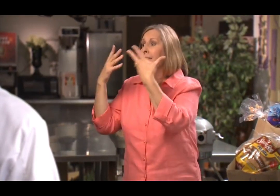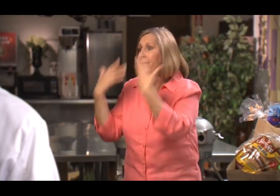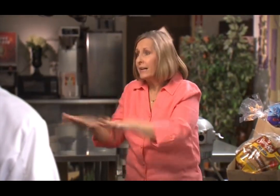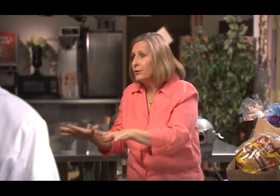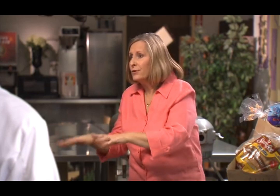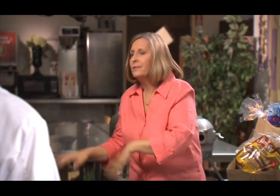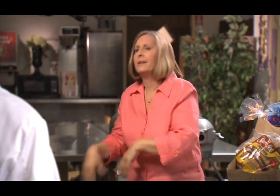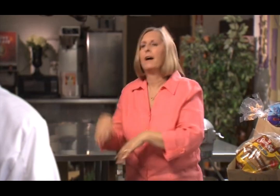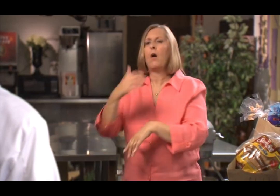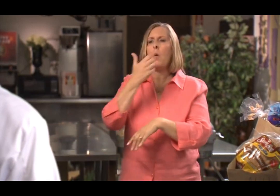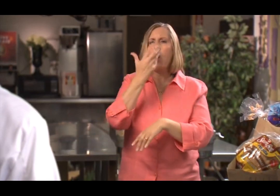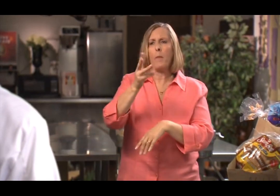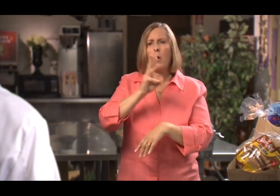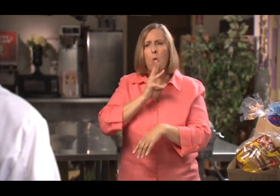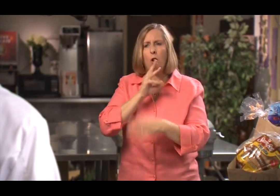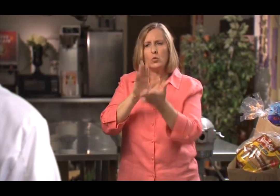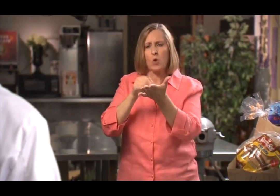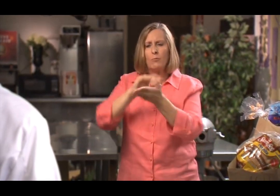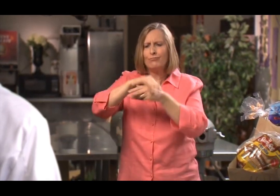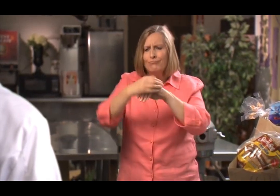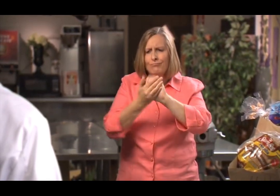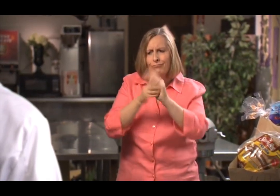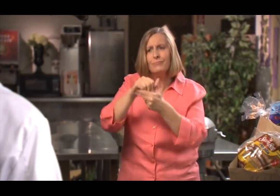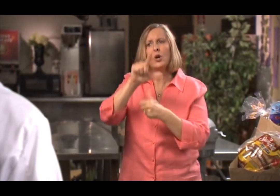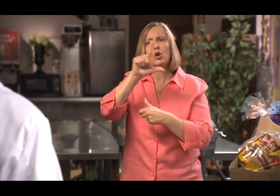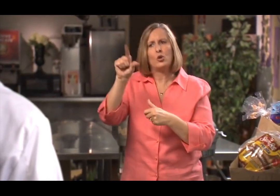the preparations, wash your hands again the same way.